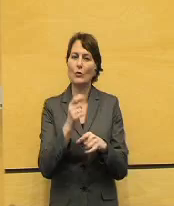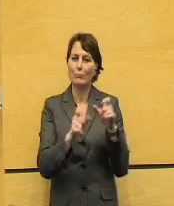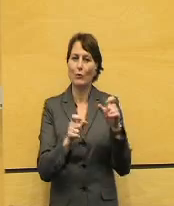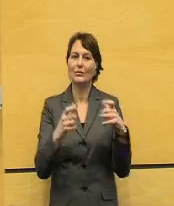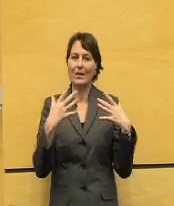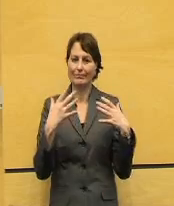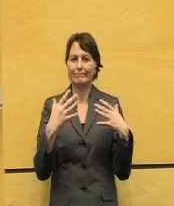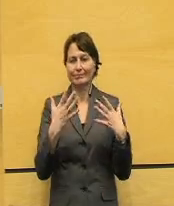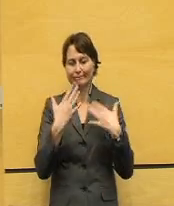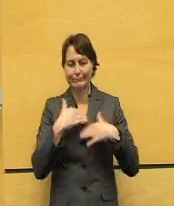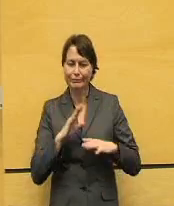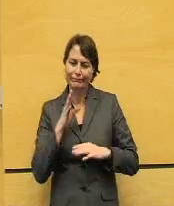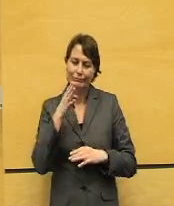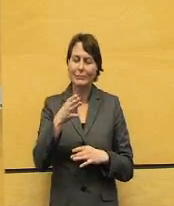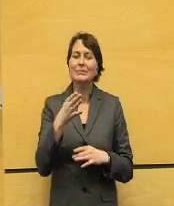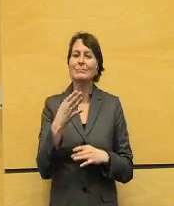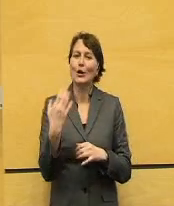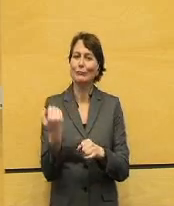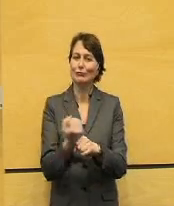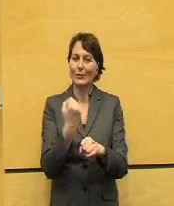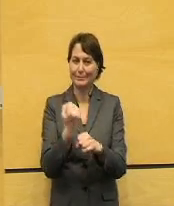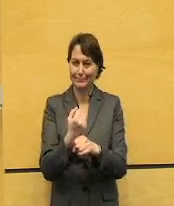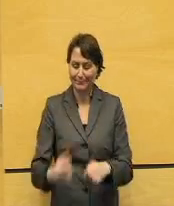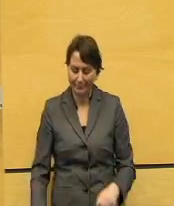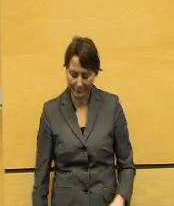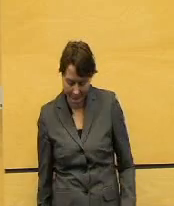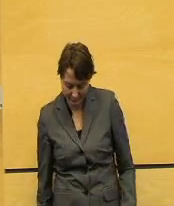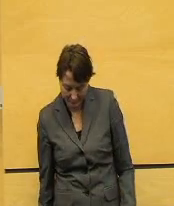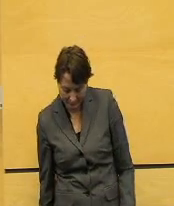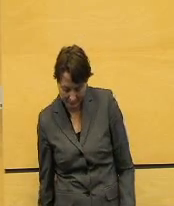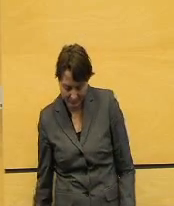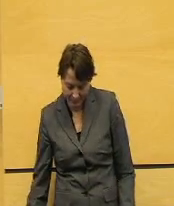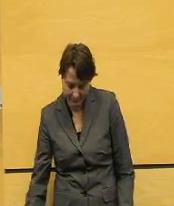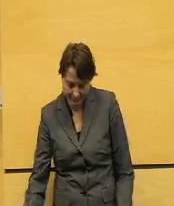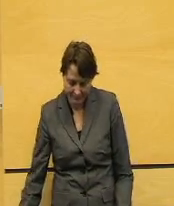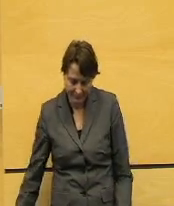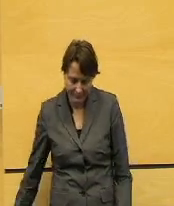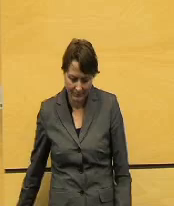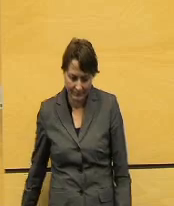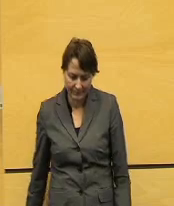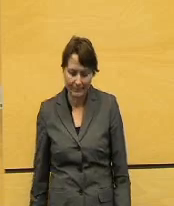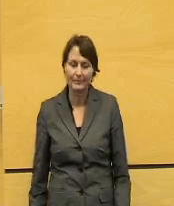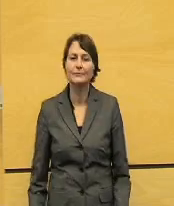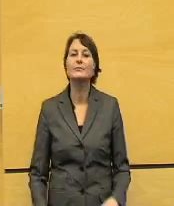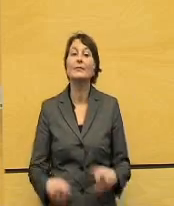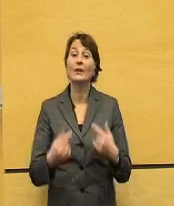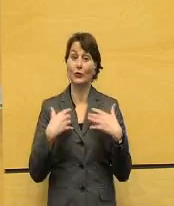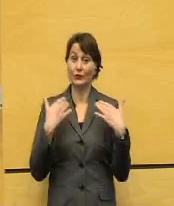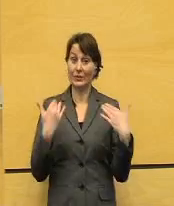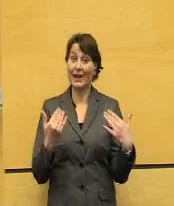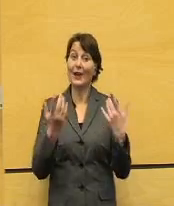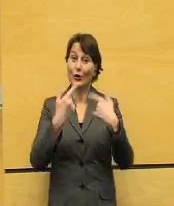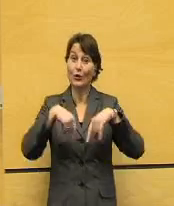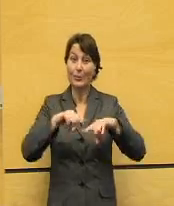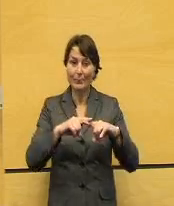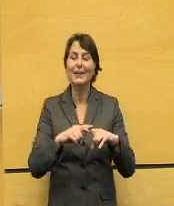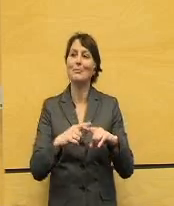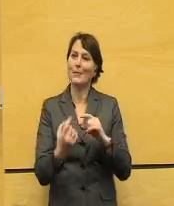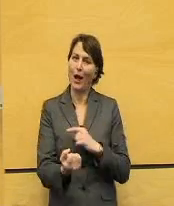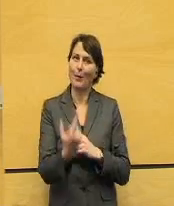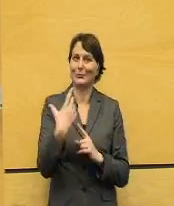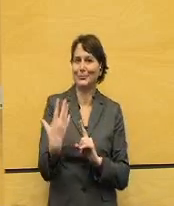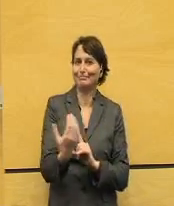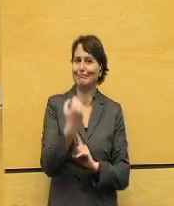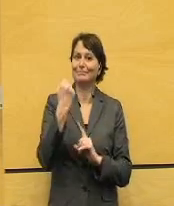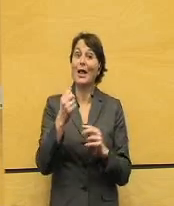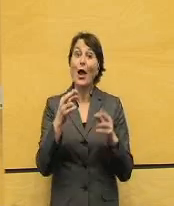appreciate the opportunity to engage in a dialogue with the committee today. I hope my